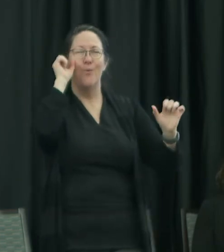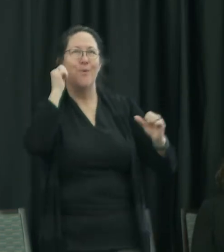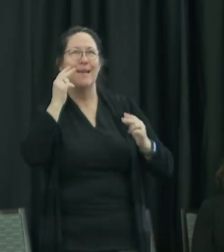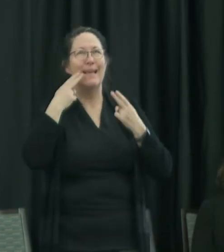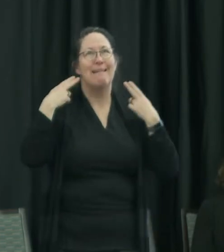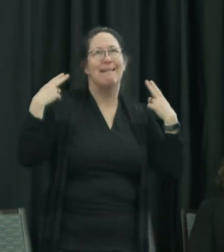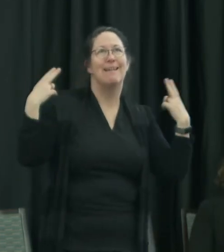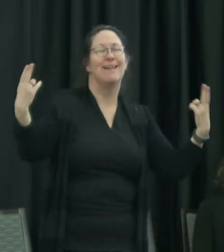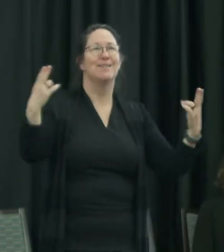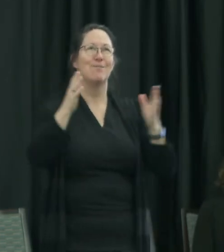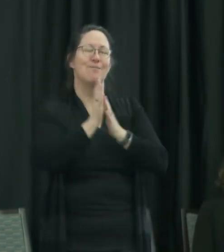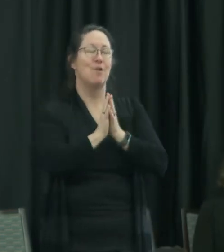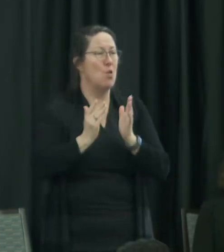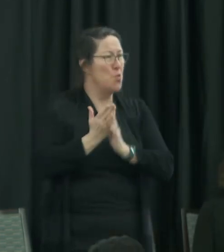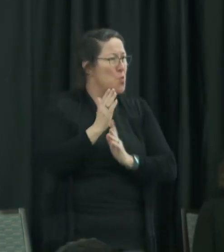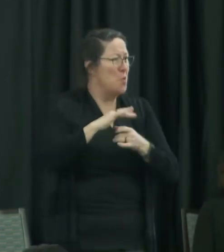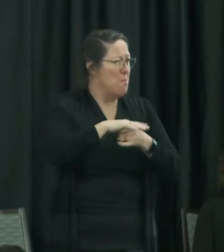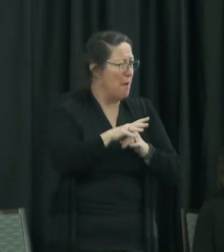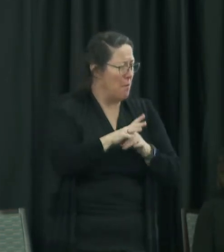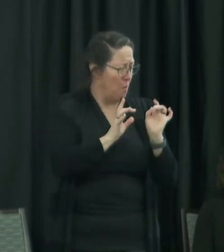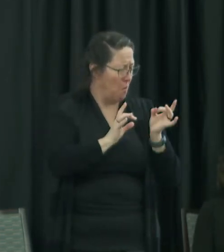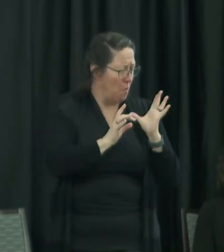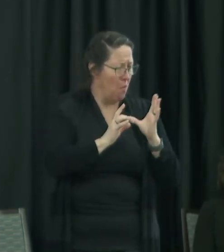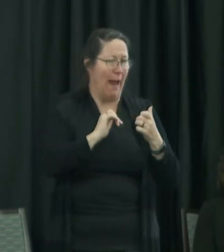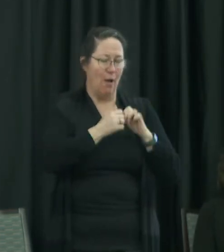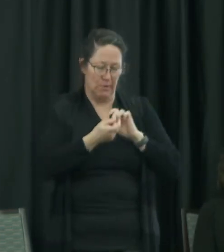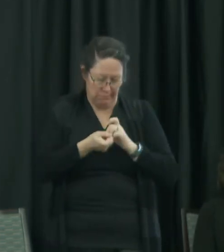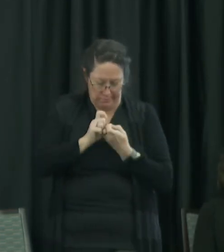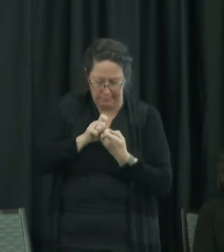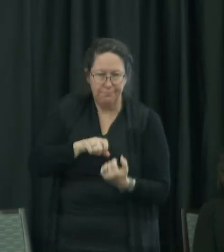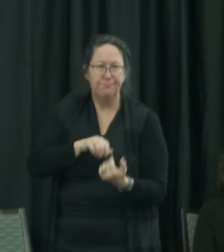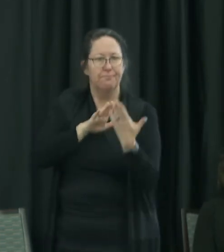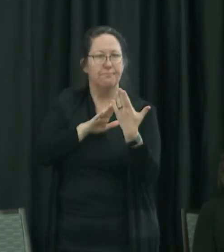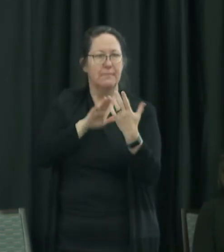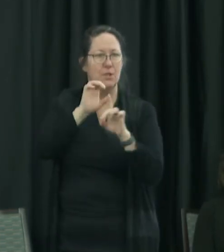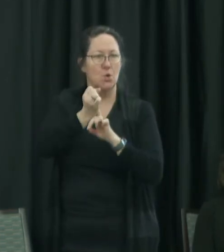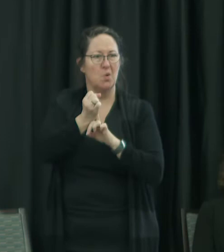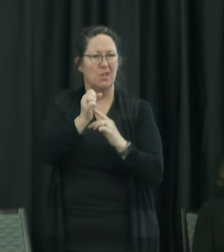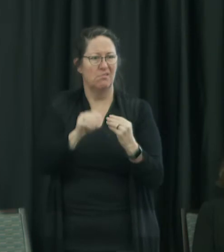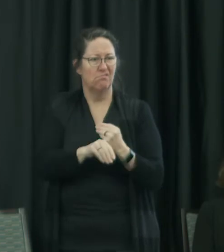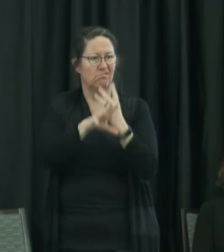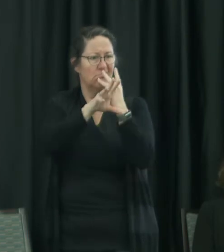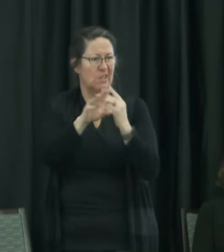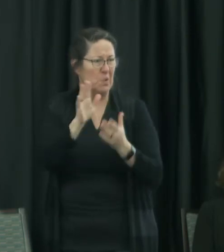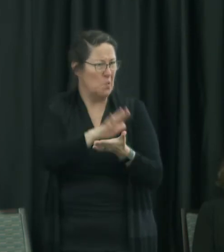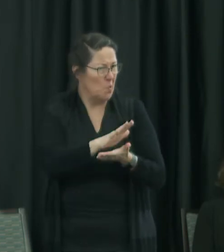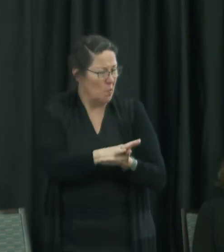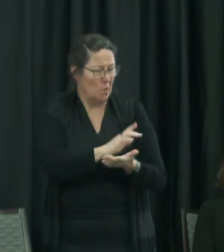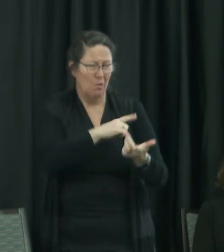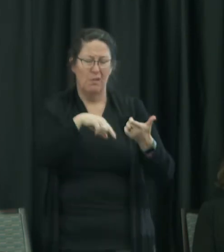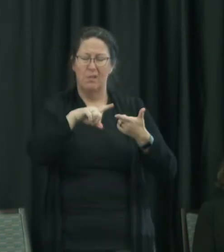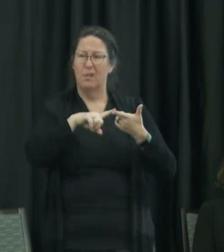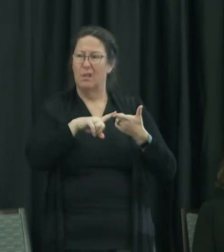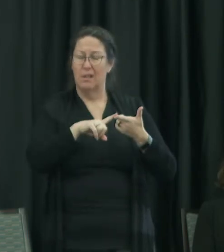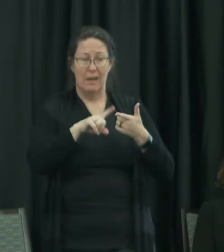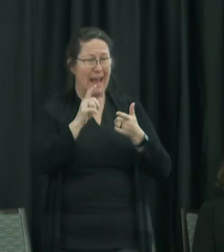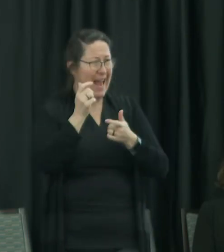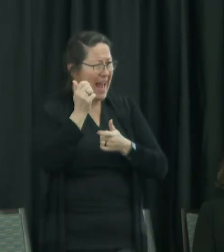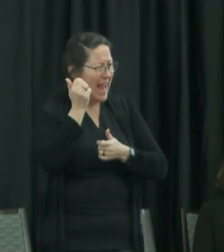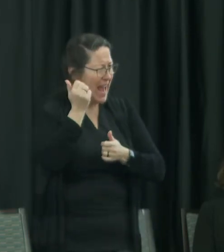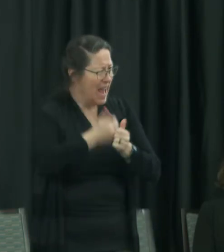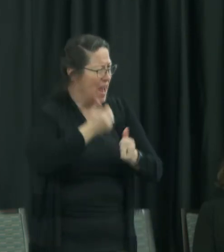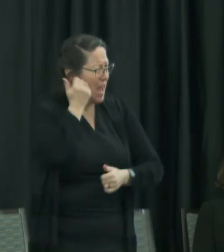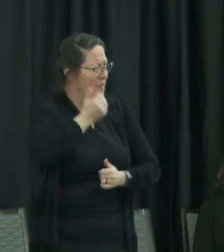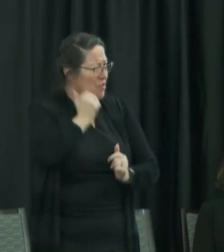looks like during this pandemic, how to adapt to challenging situations like virtual schooling. And even though our